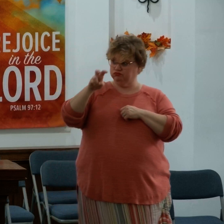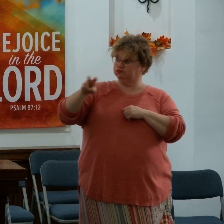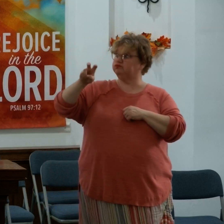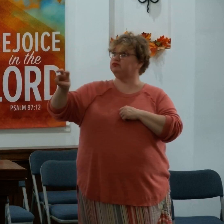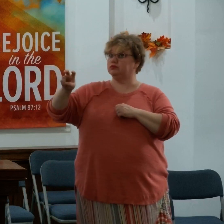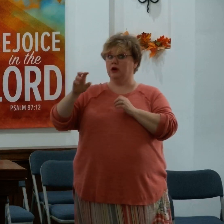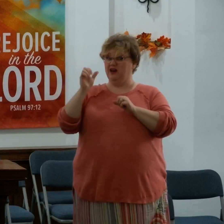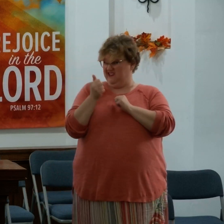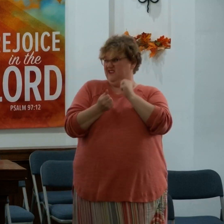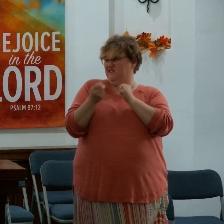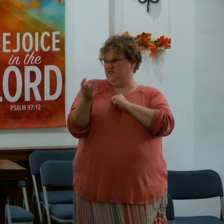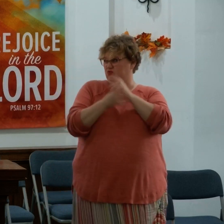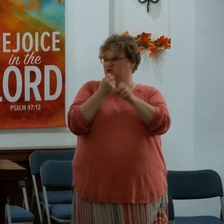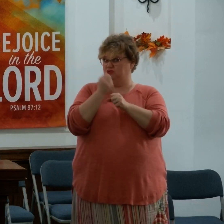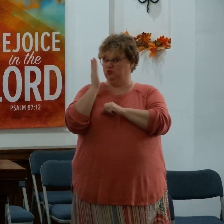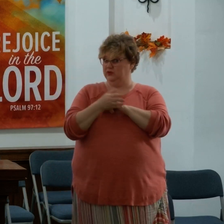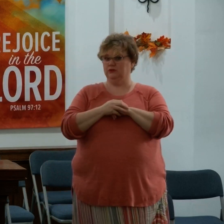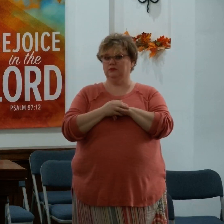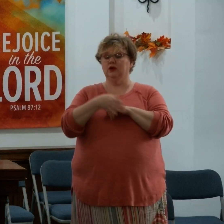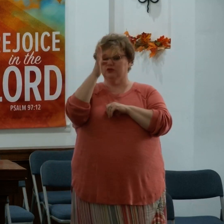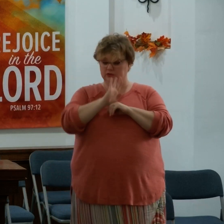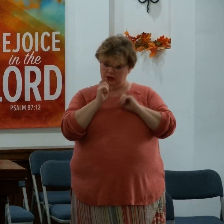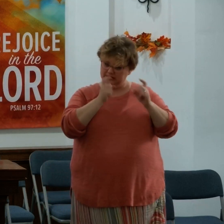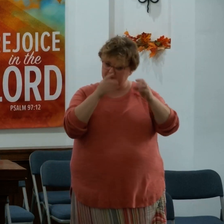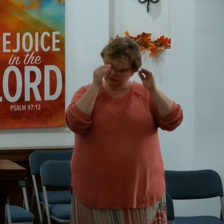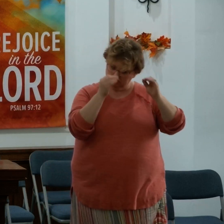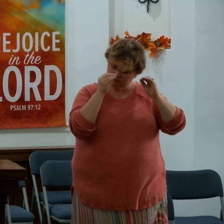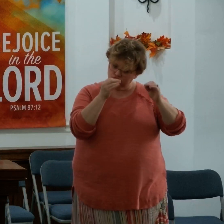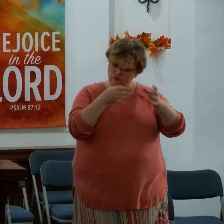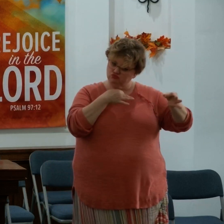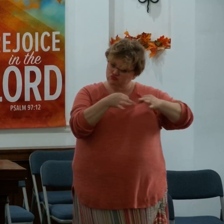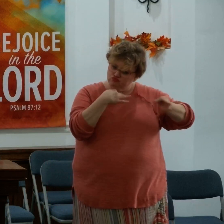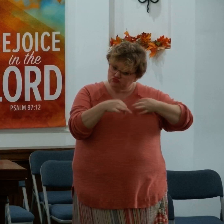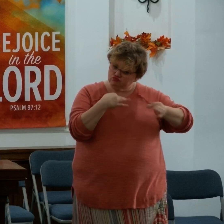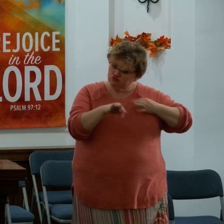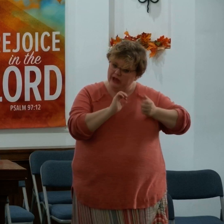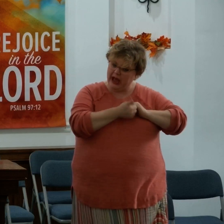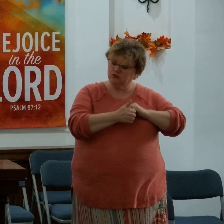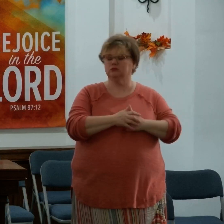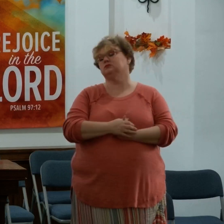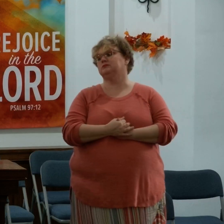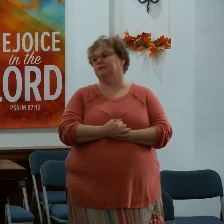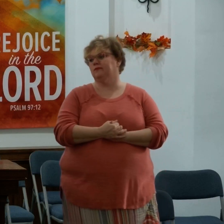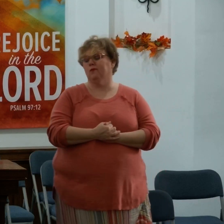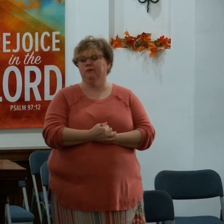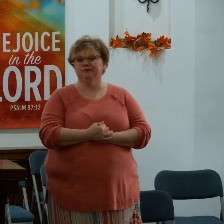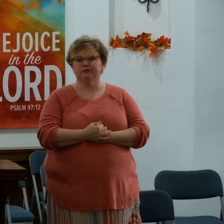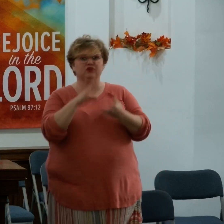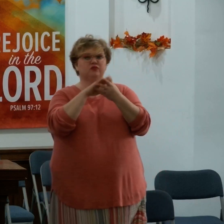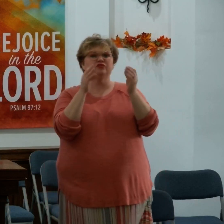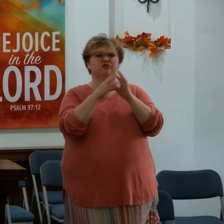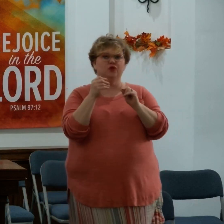the promised land. And so God gives instructions. Now this is the context, and so let me pick up the story at